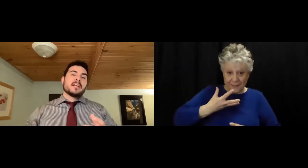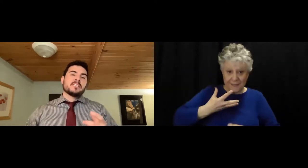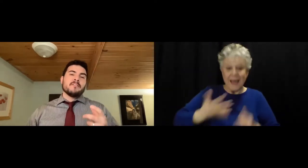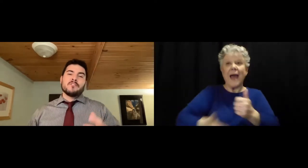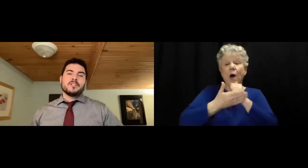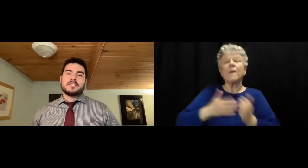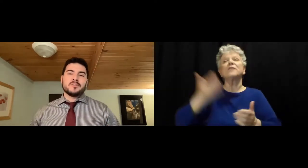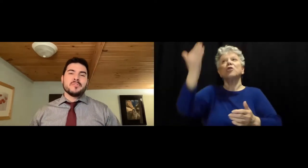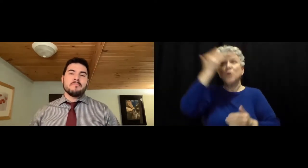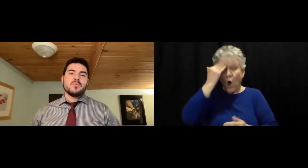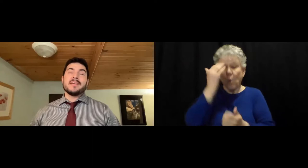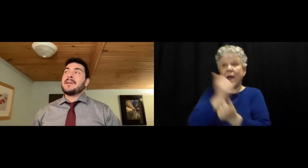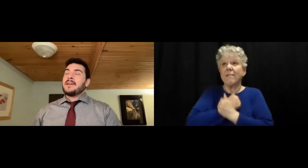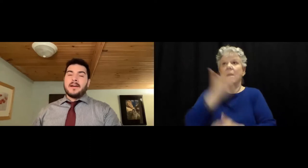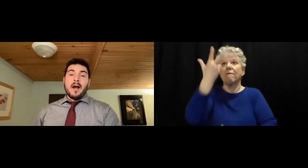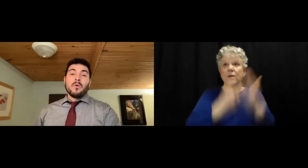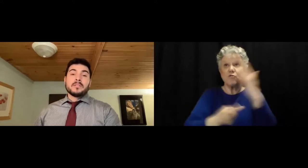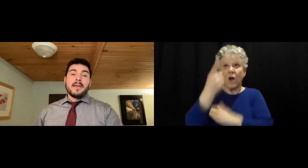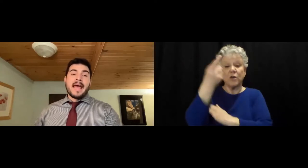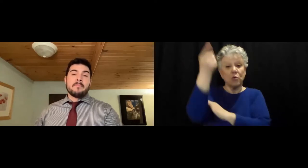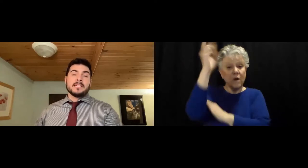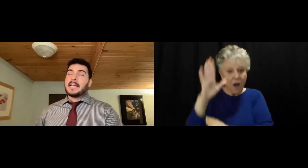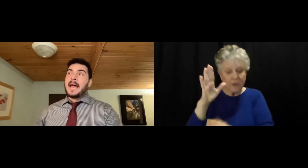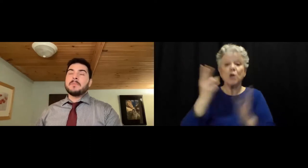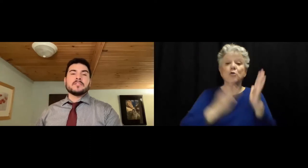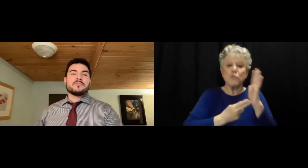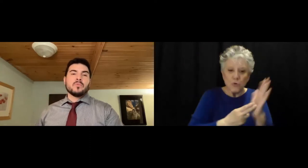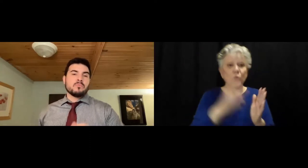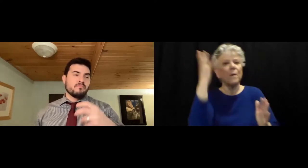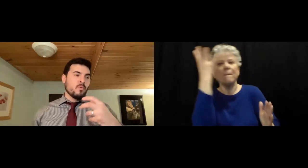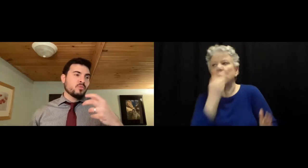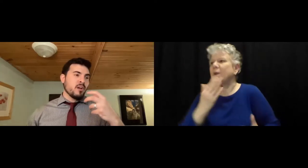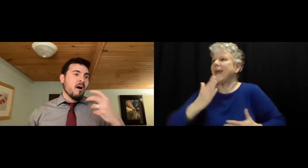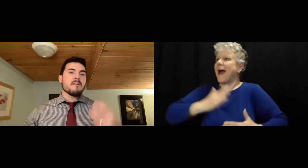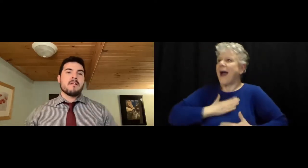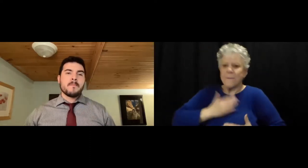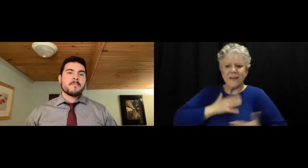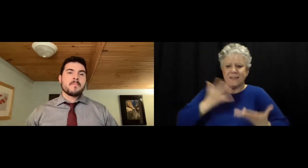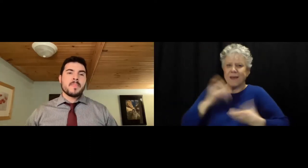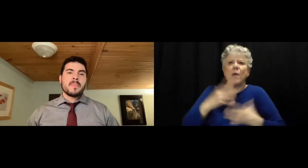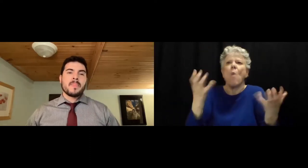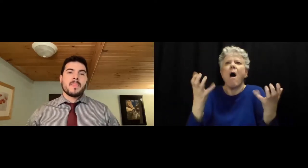the perfection of goodness, truth, and beauty, our ultimate happiness, the happiness for which we hunger.